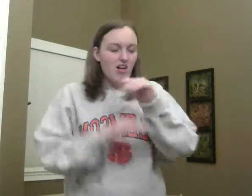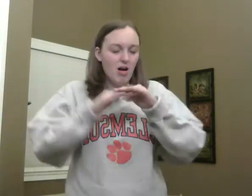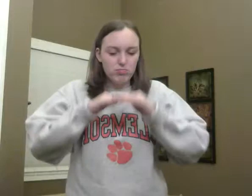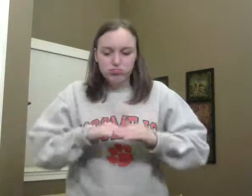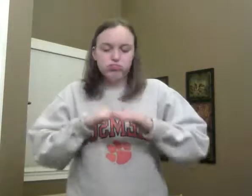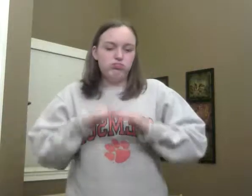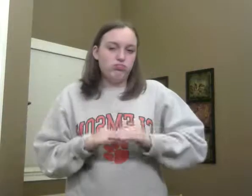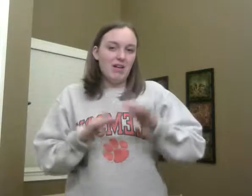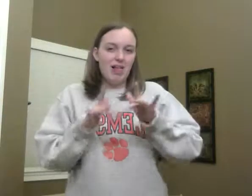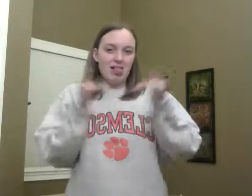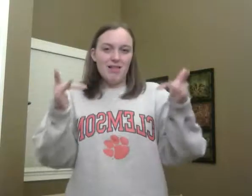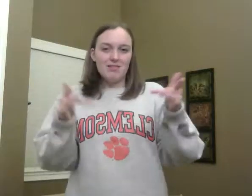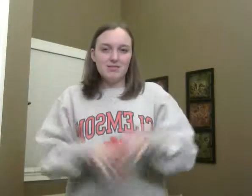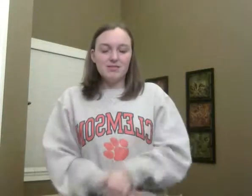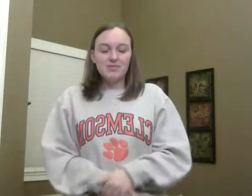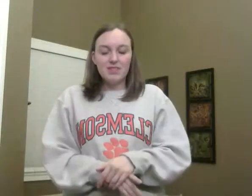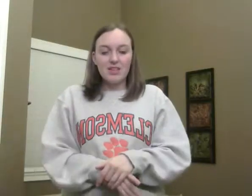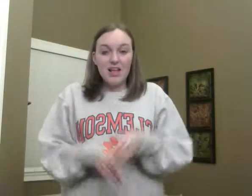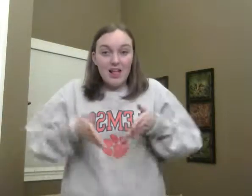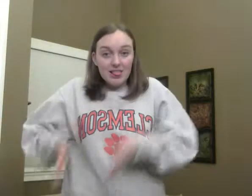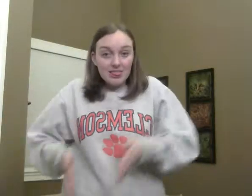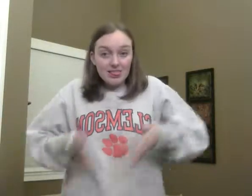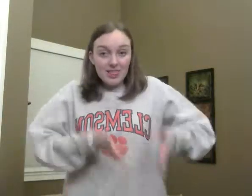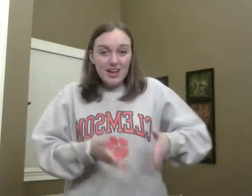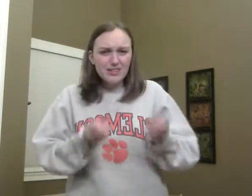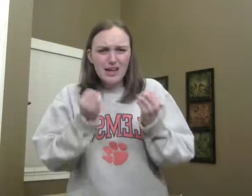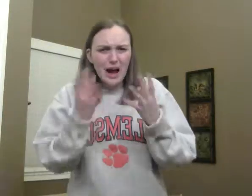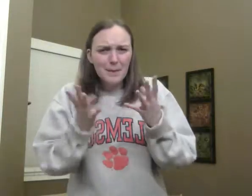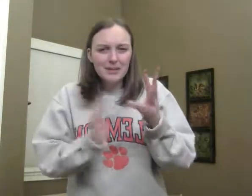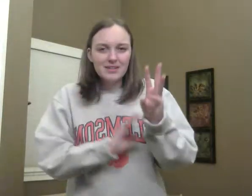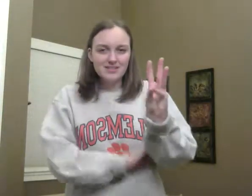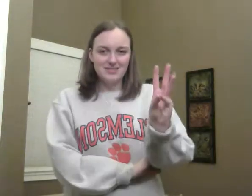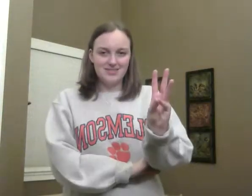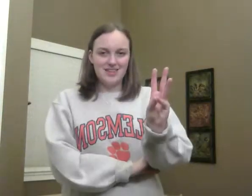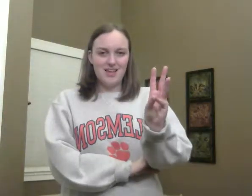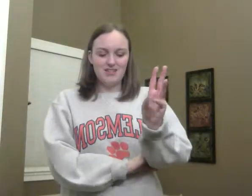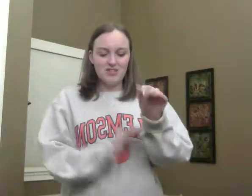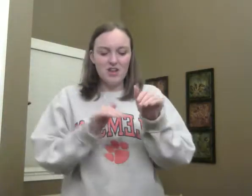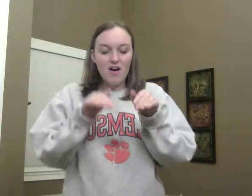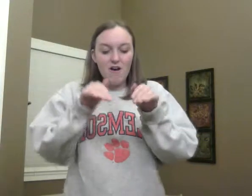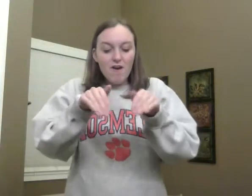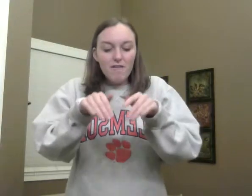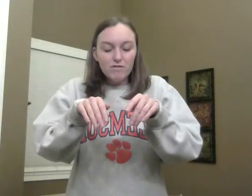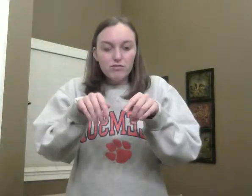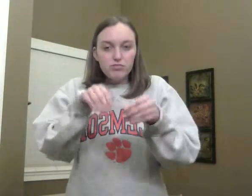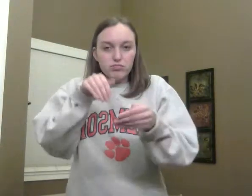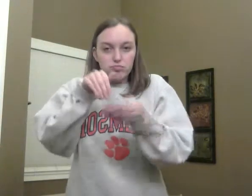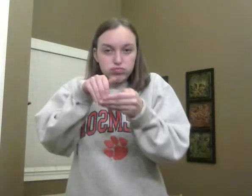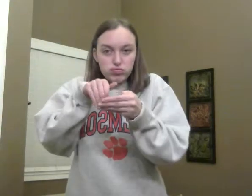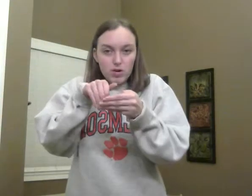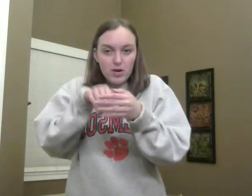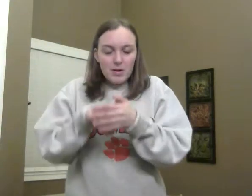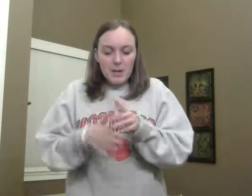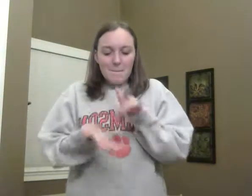has 6 legs. The front pair of legs is short, while the middle and back legs are very long. The longer legs